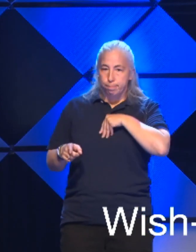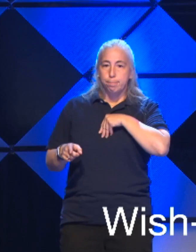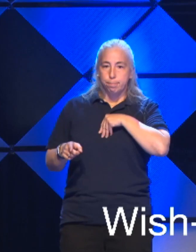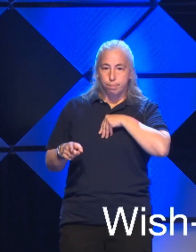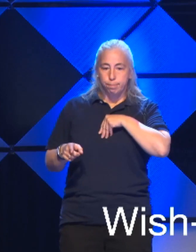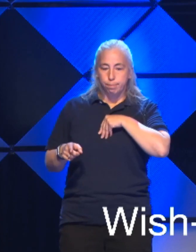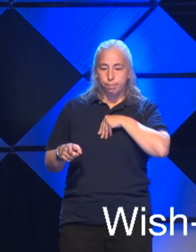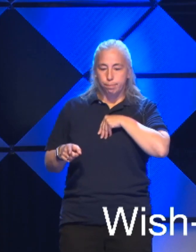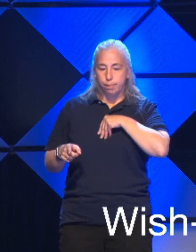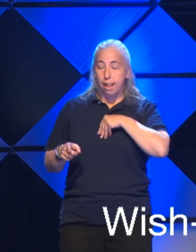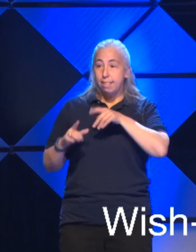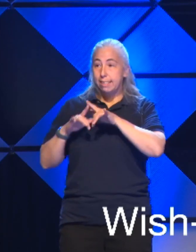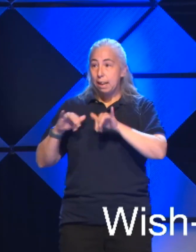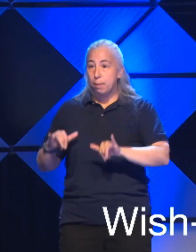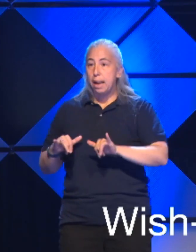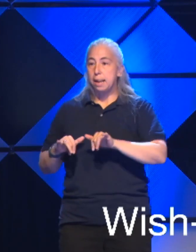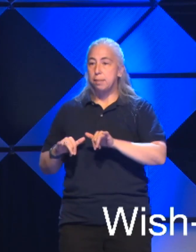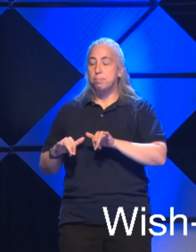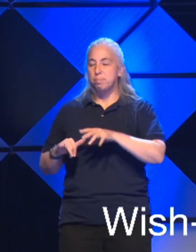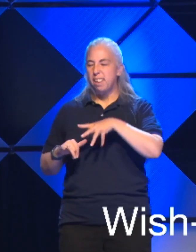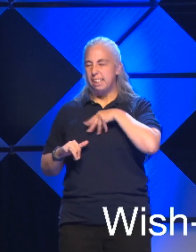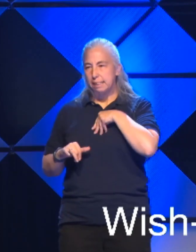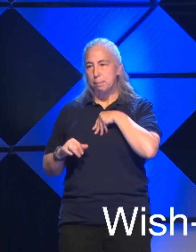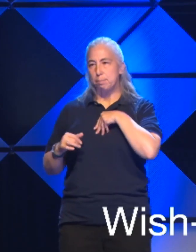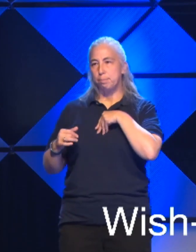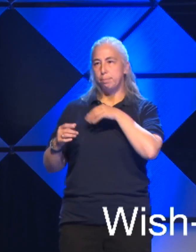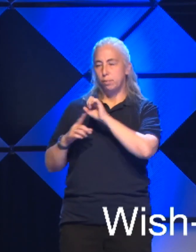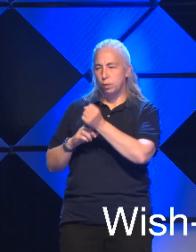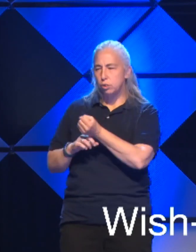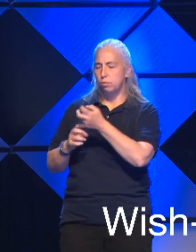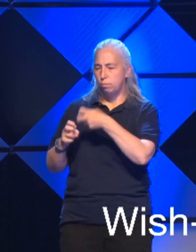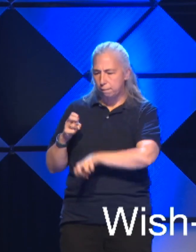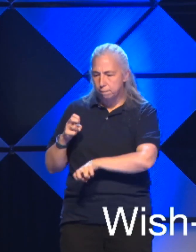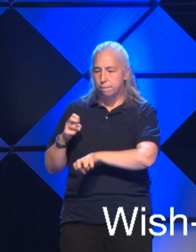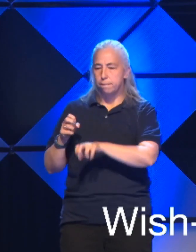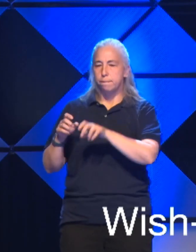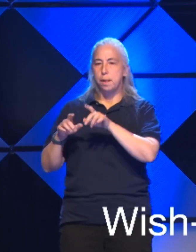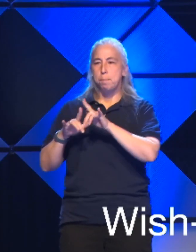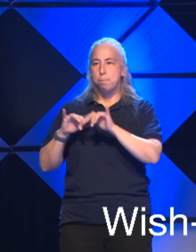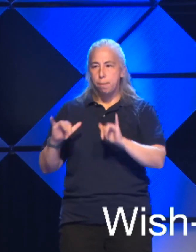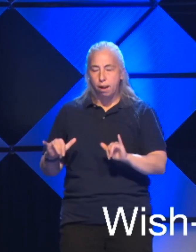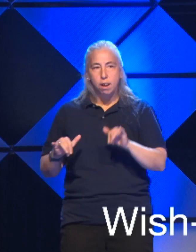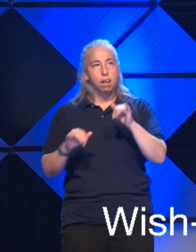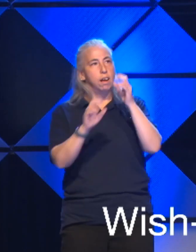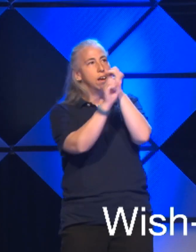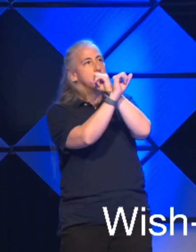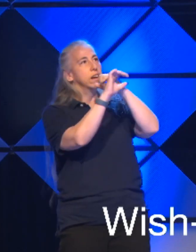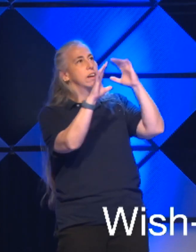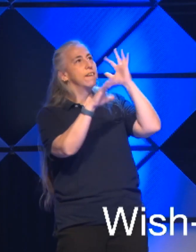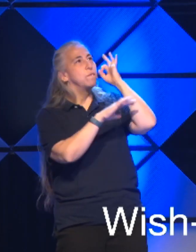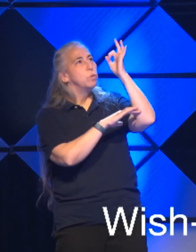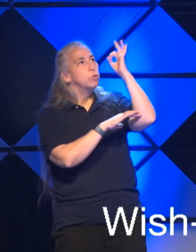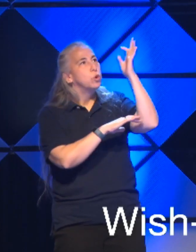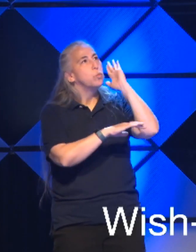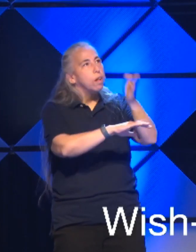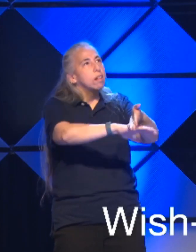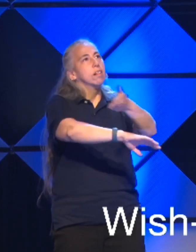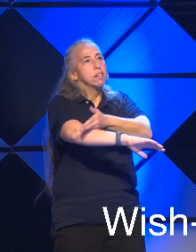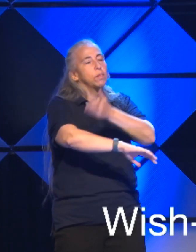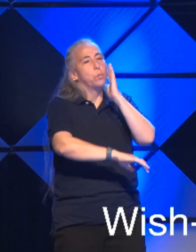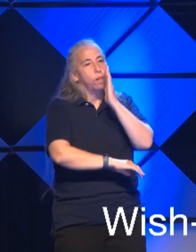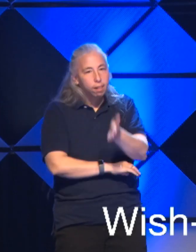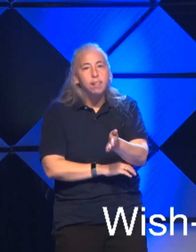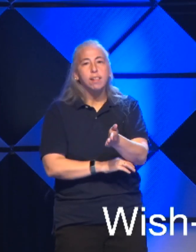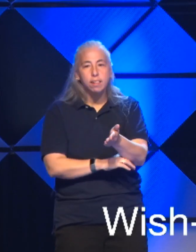expectation for the future. Have an anticipation with confidence that things will get better. Have